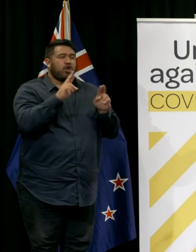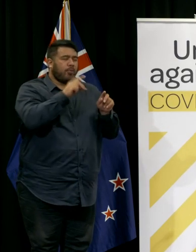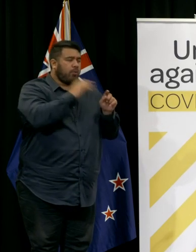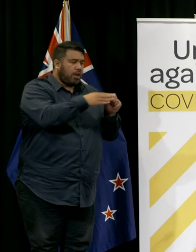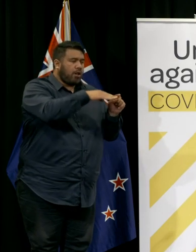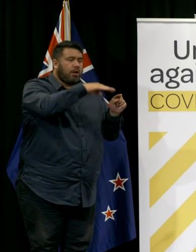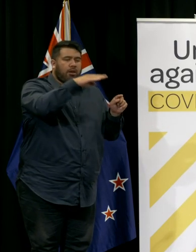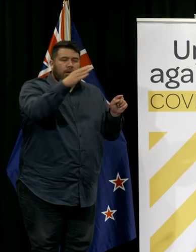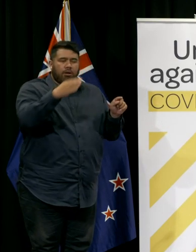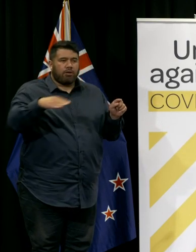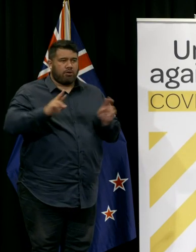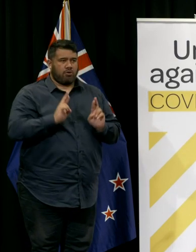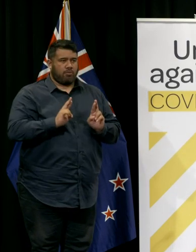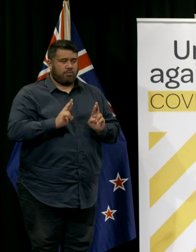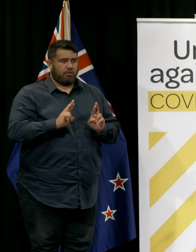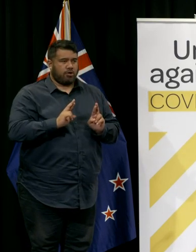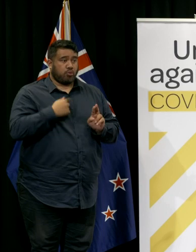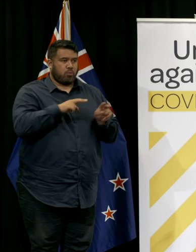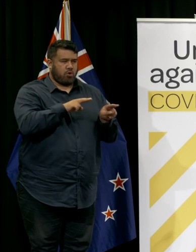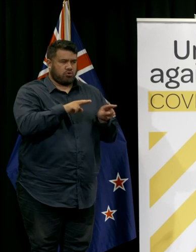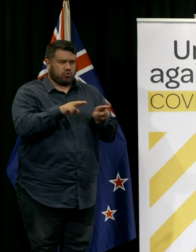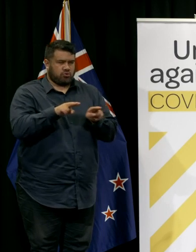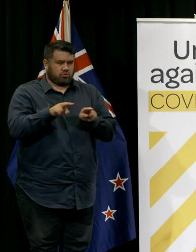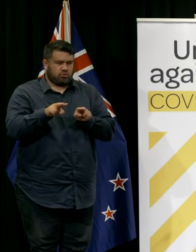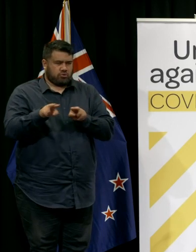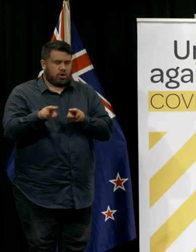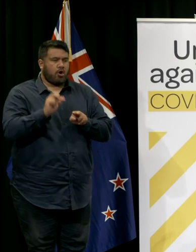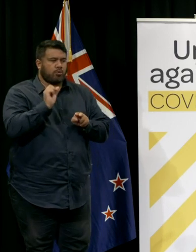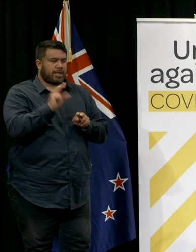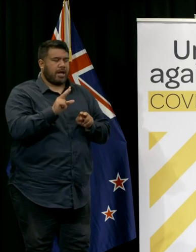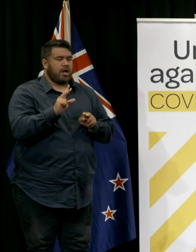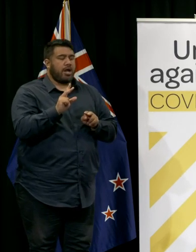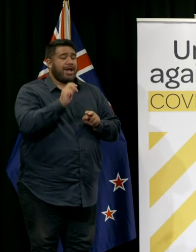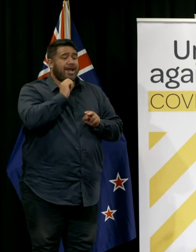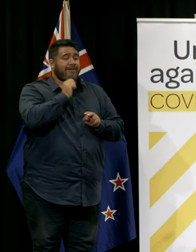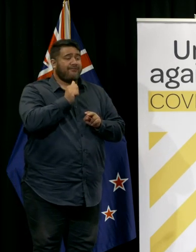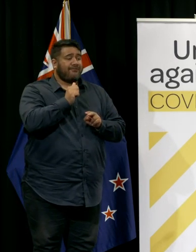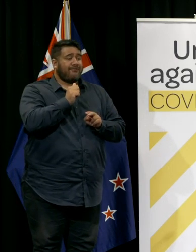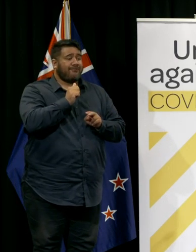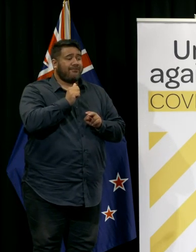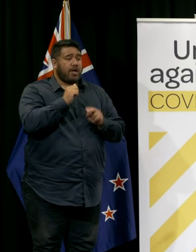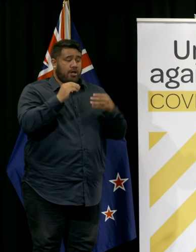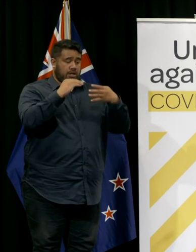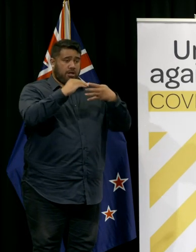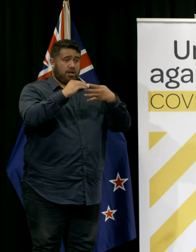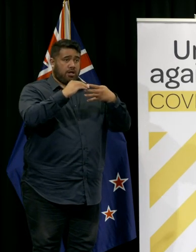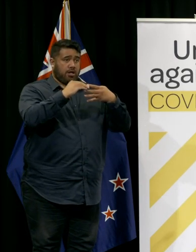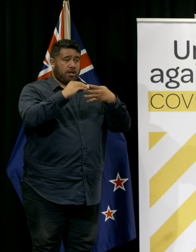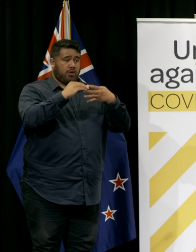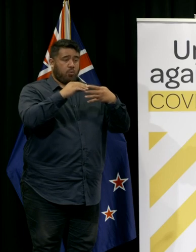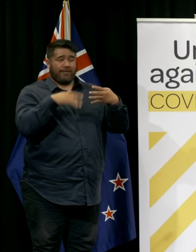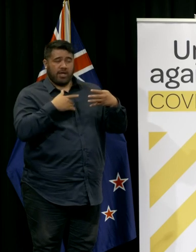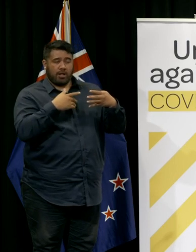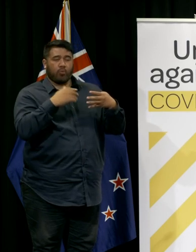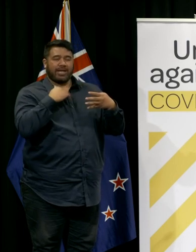the things we'll be watching carefully is what will be the triggers for us to then be able to move down alert levels to alert level 3 and